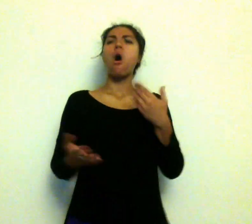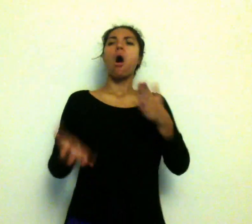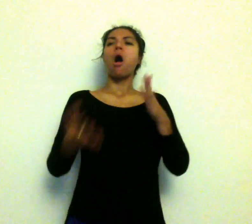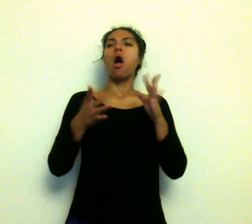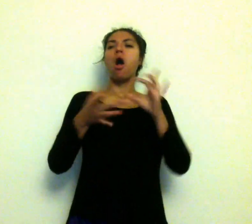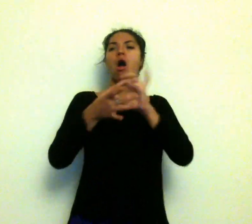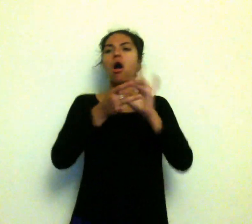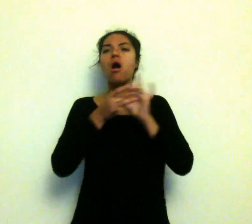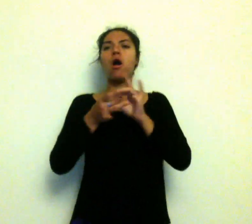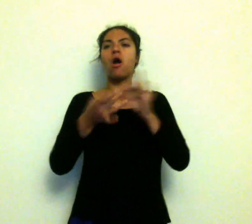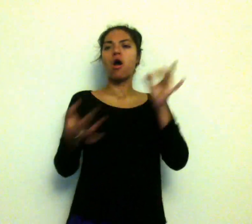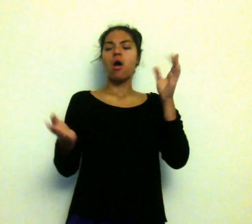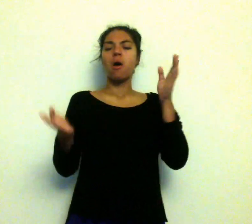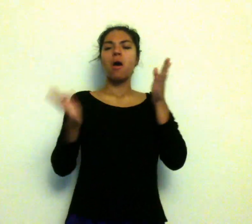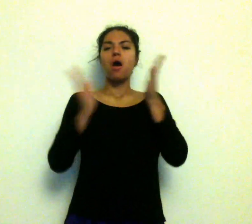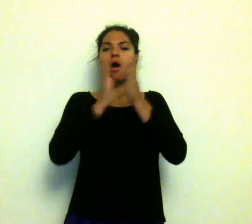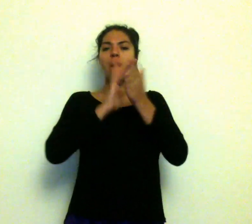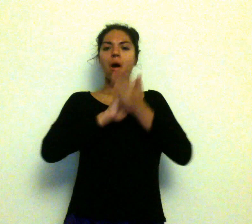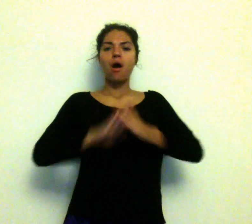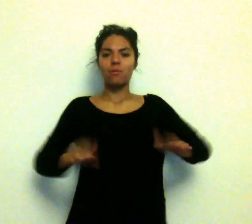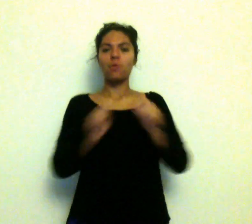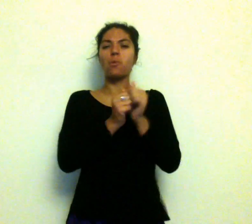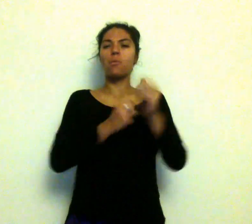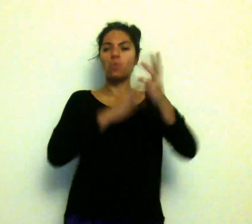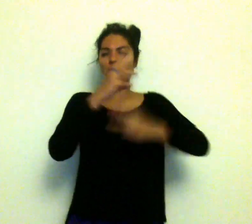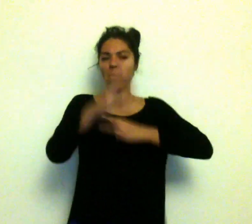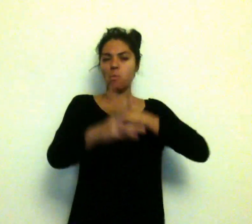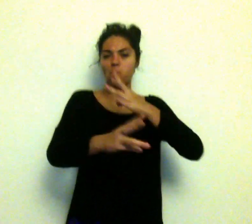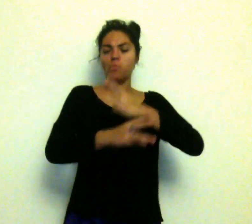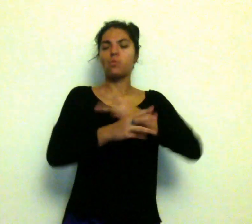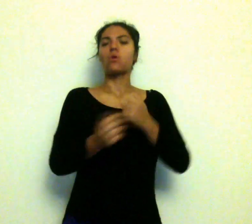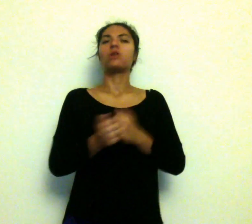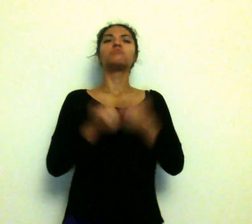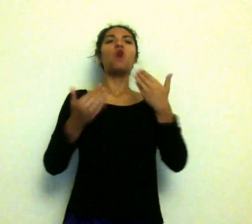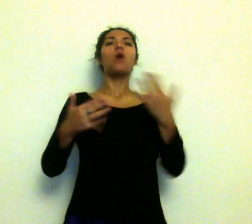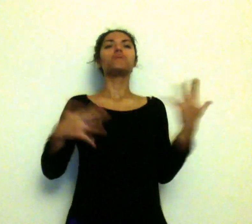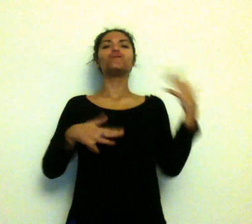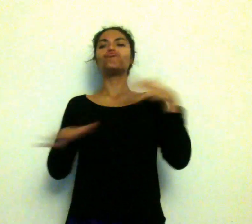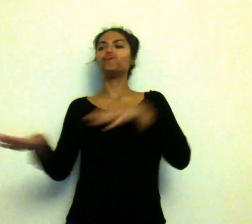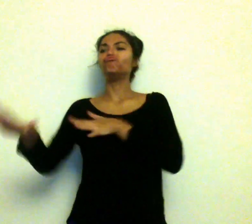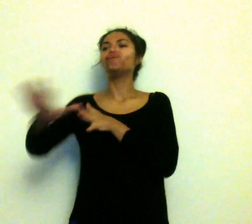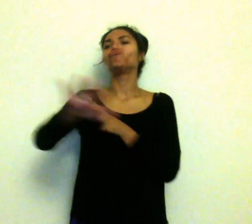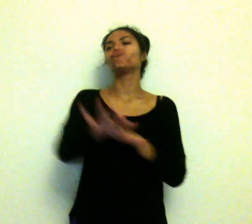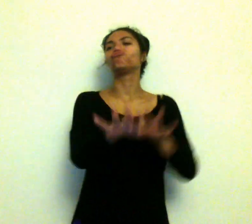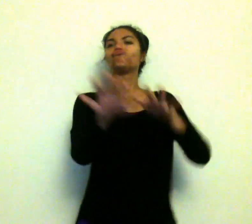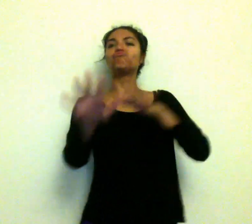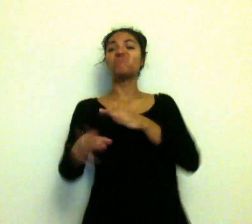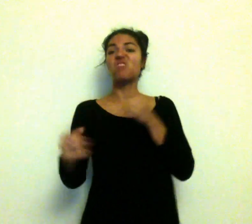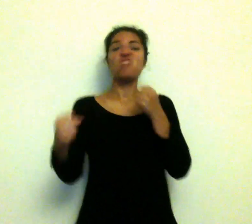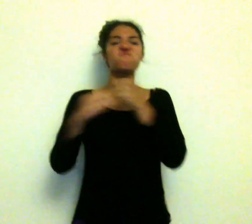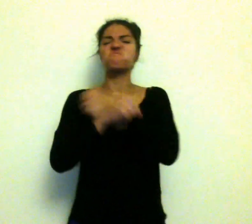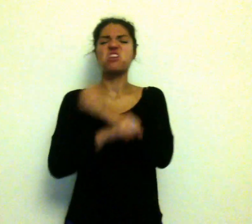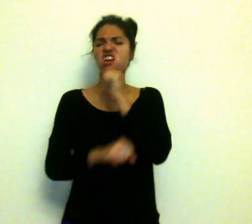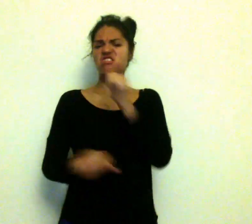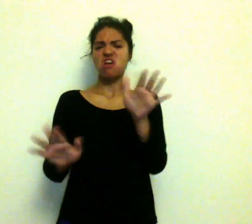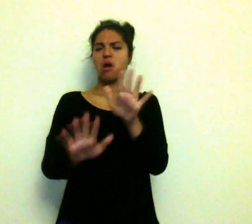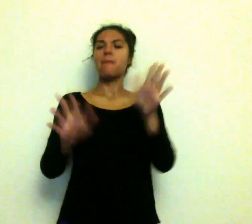is attractive to many today, to fall into the flow of things, to get into touch with the process of growth, to sense a harmony